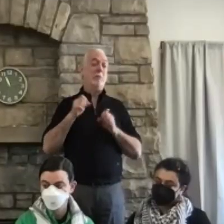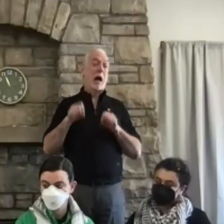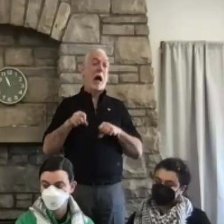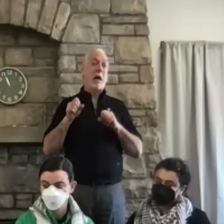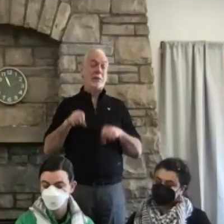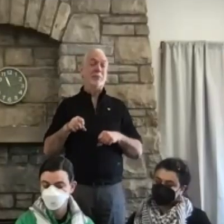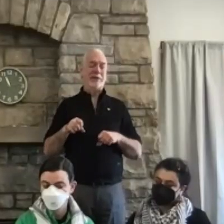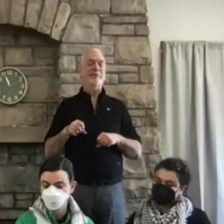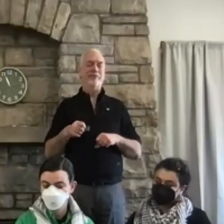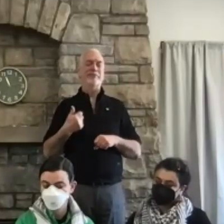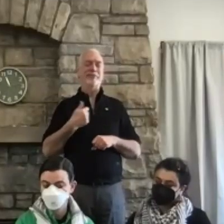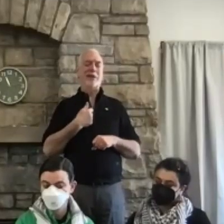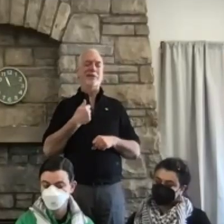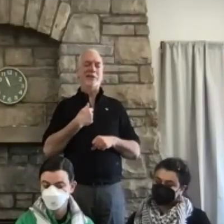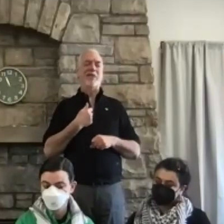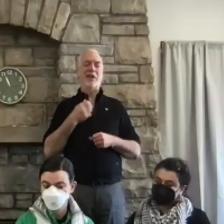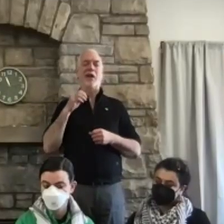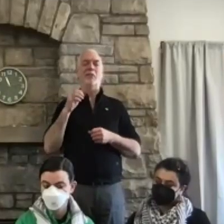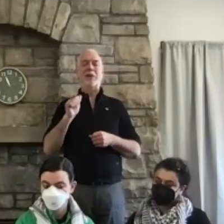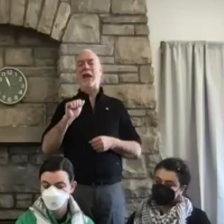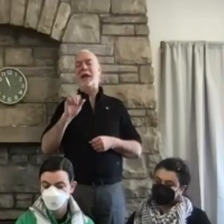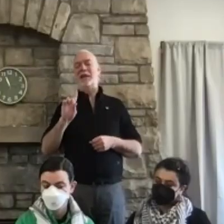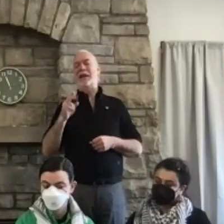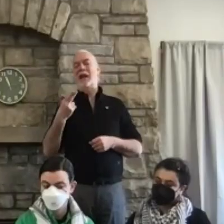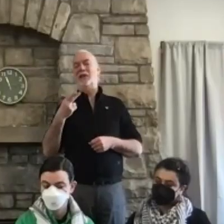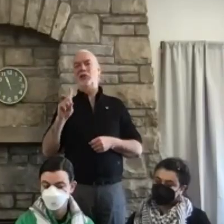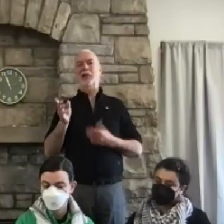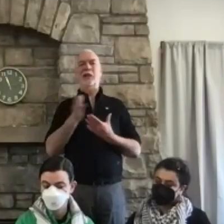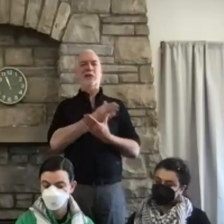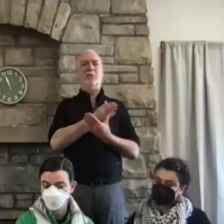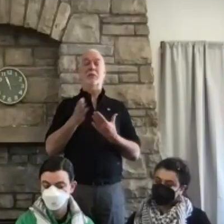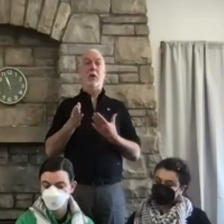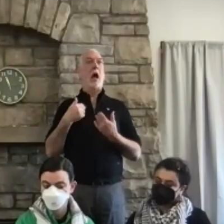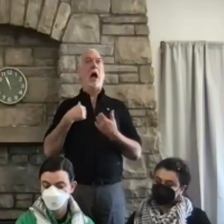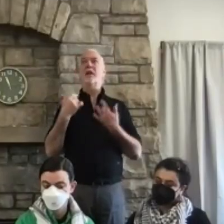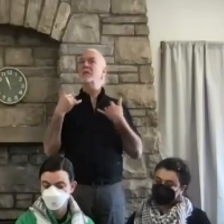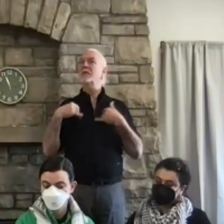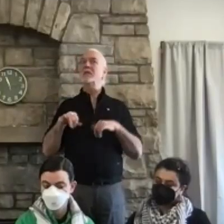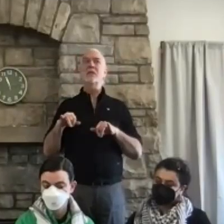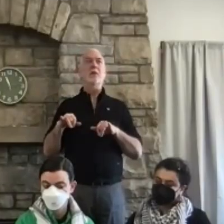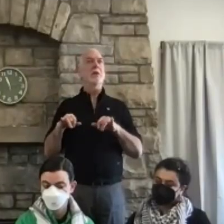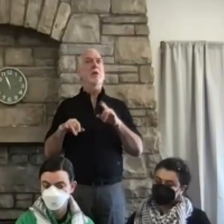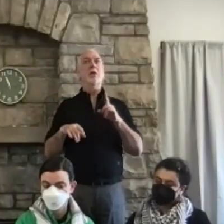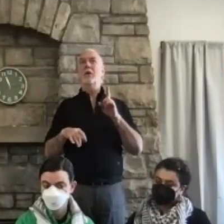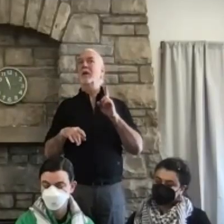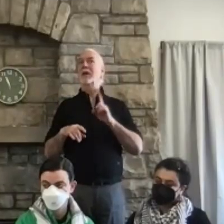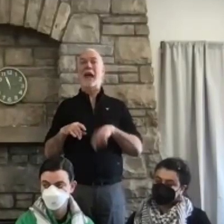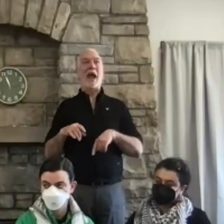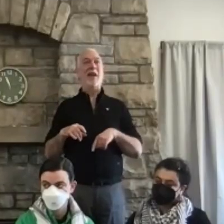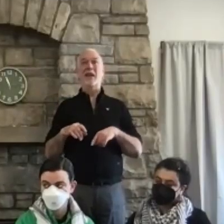on the spectrum, and I still can't get screened for that. Like I'm fighting to get even just